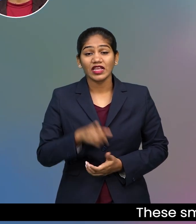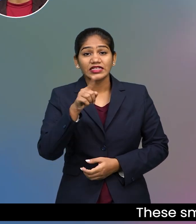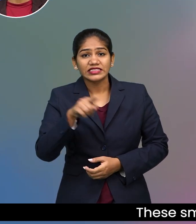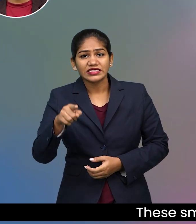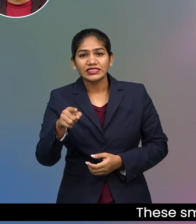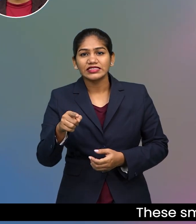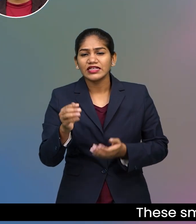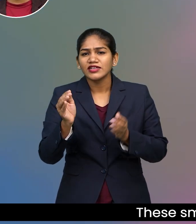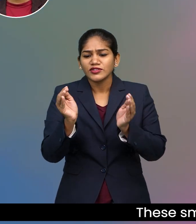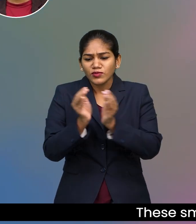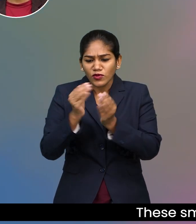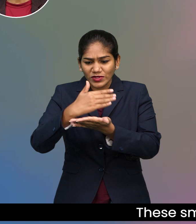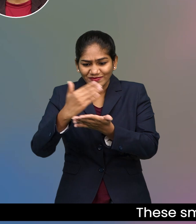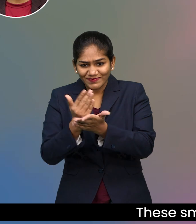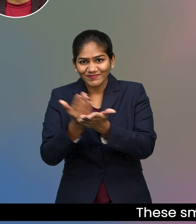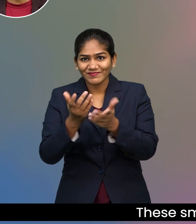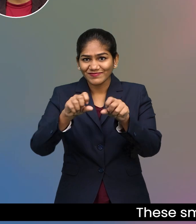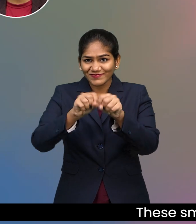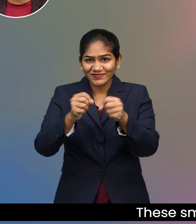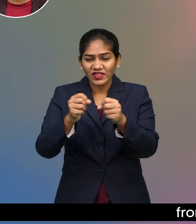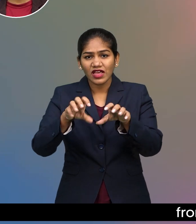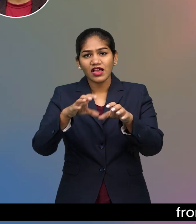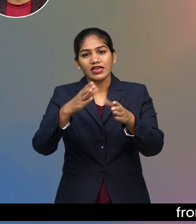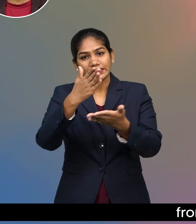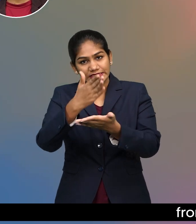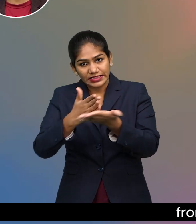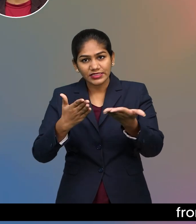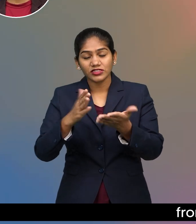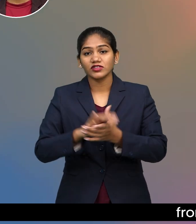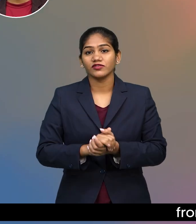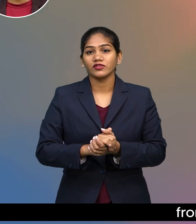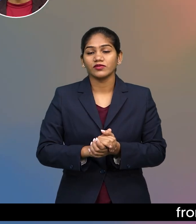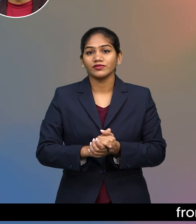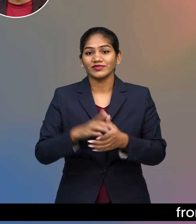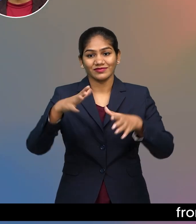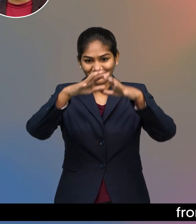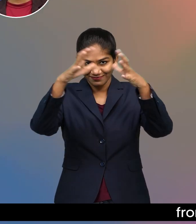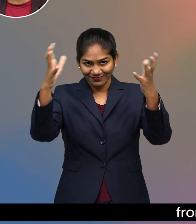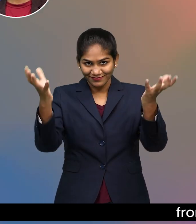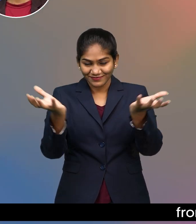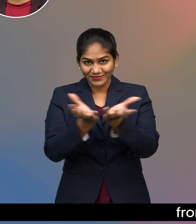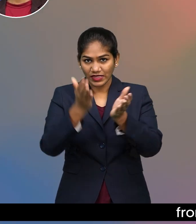These smaller pieces are cut off from the parent rock